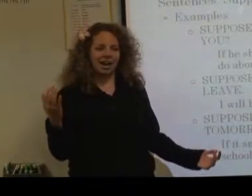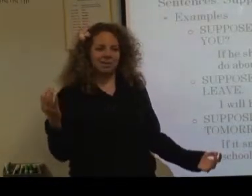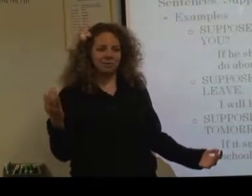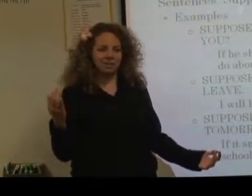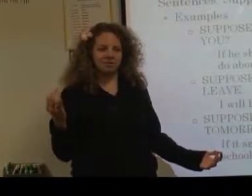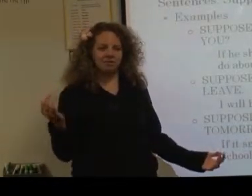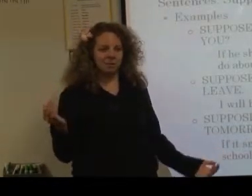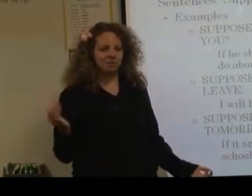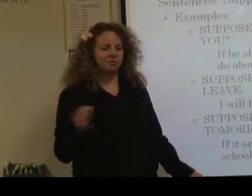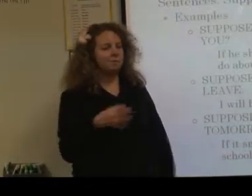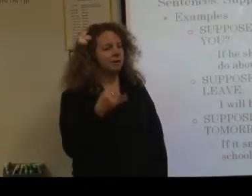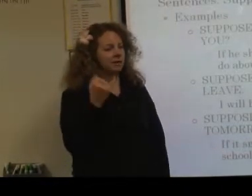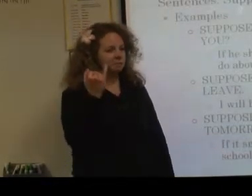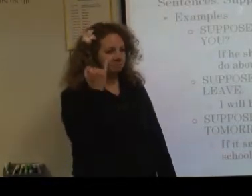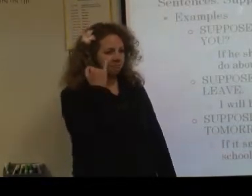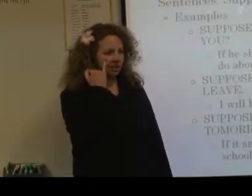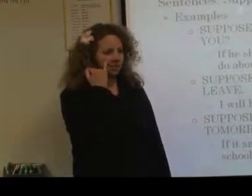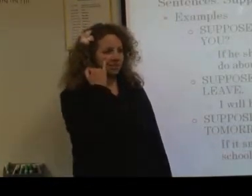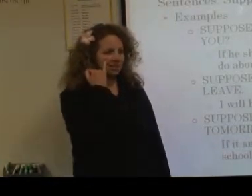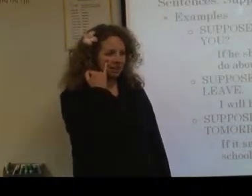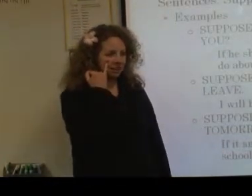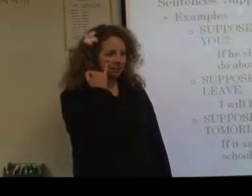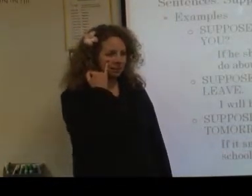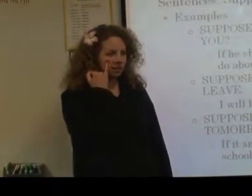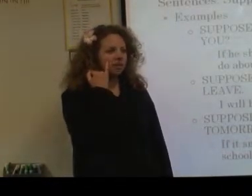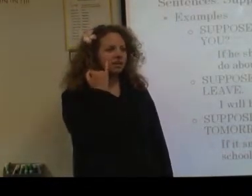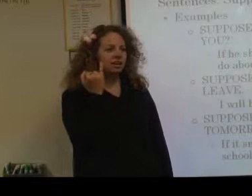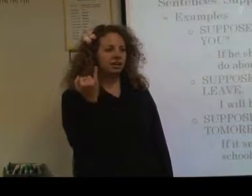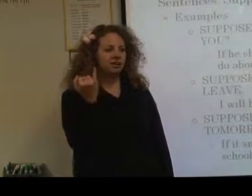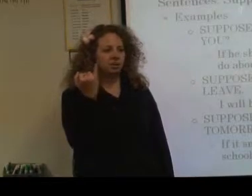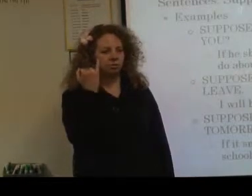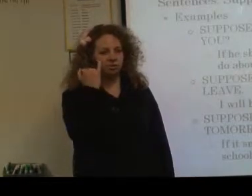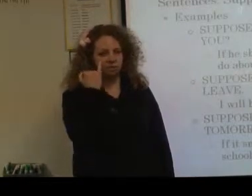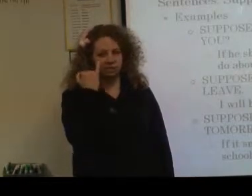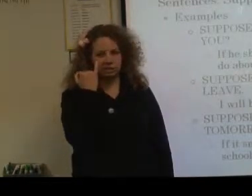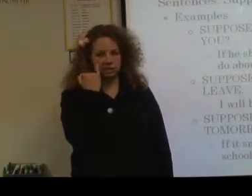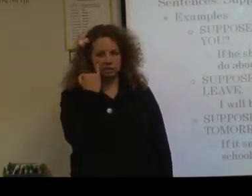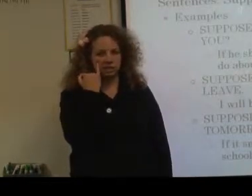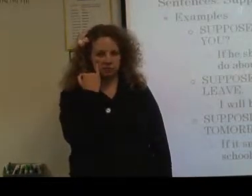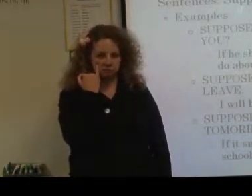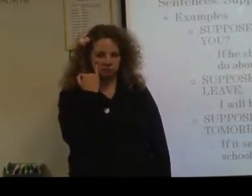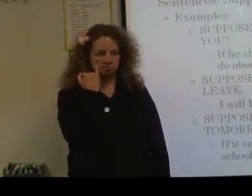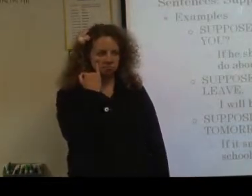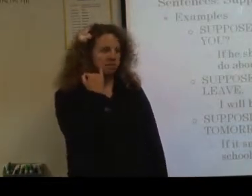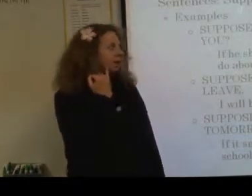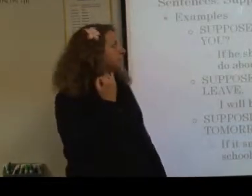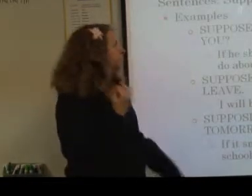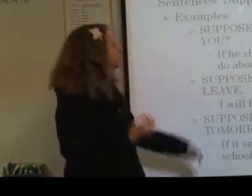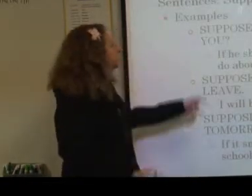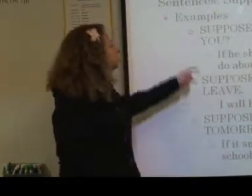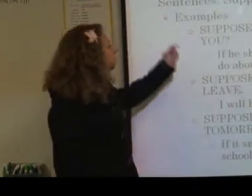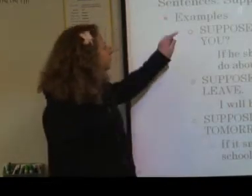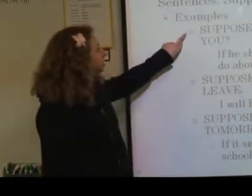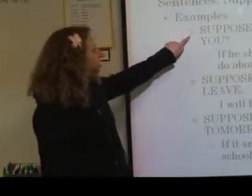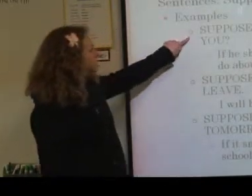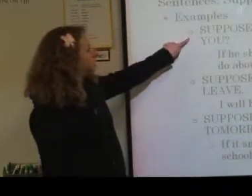I'd use if for both of them, but I tend to sign this one and always voice it as if. Okay, so, but for this one, we'll